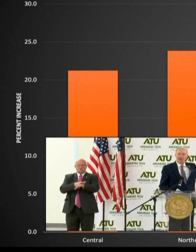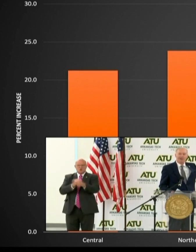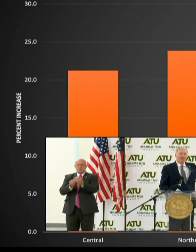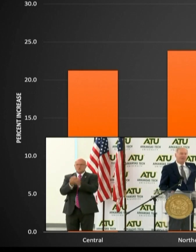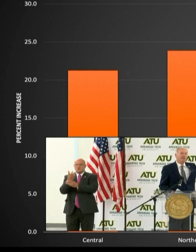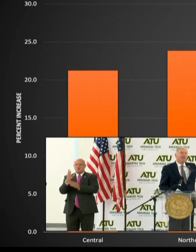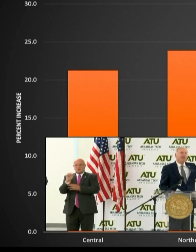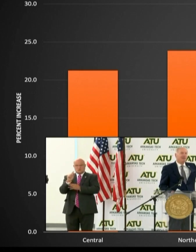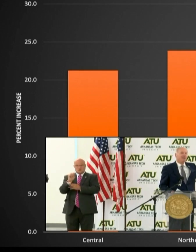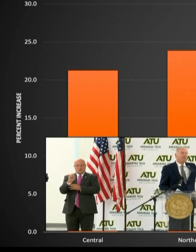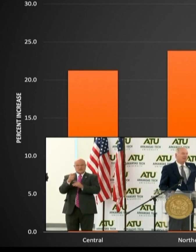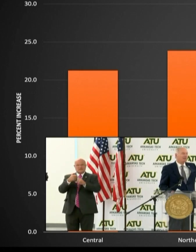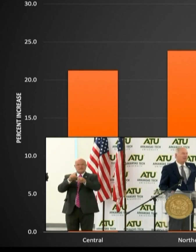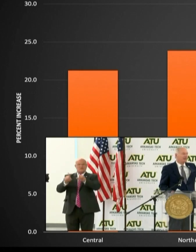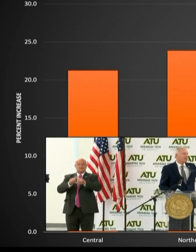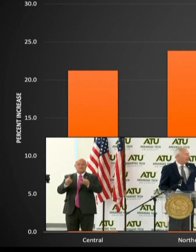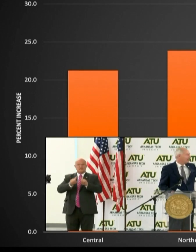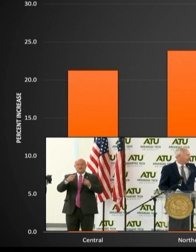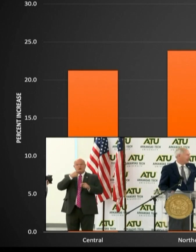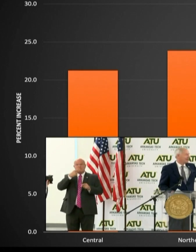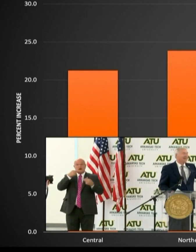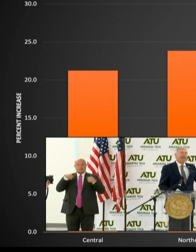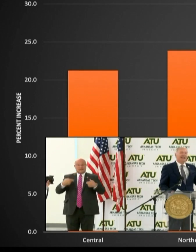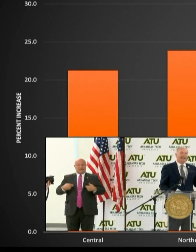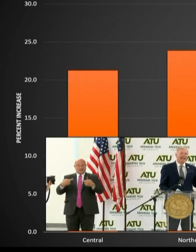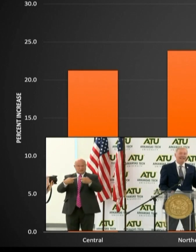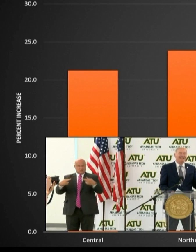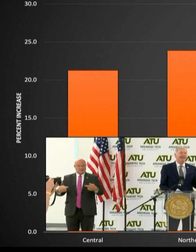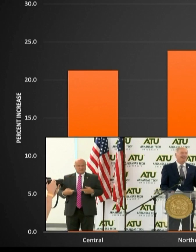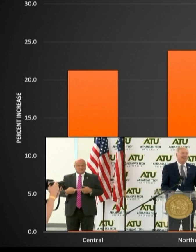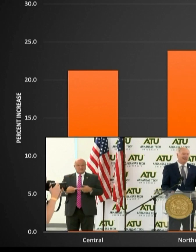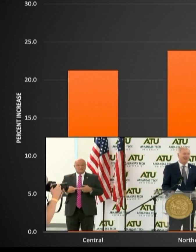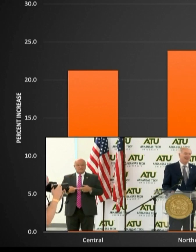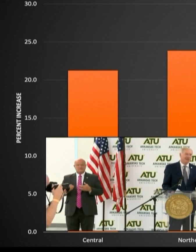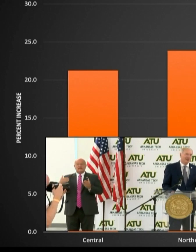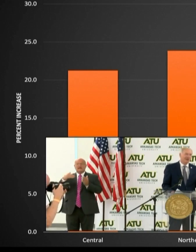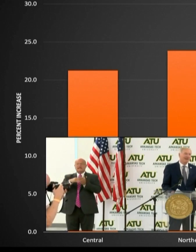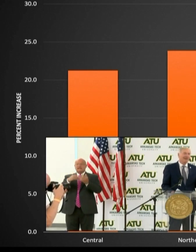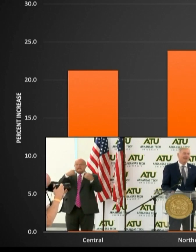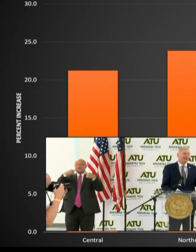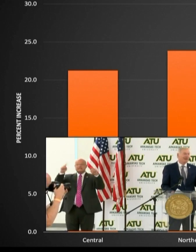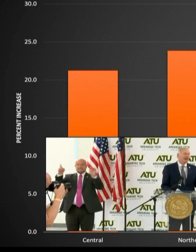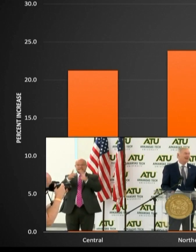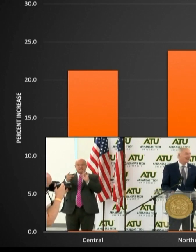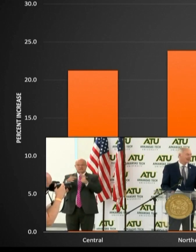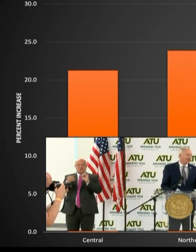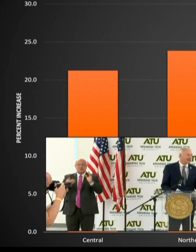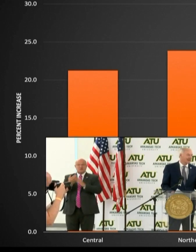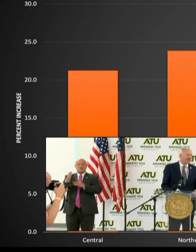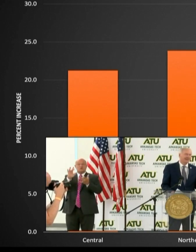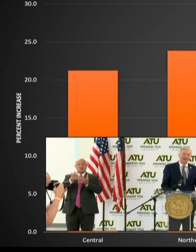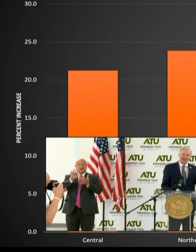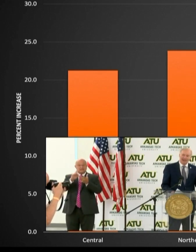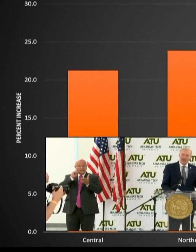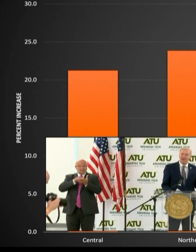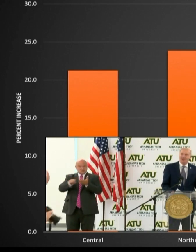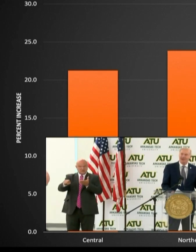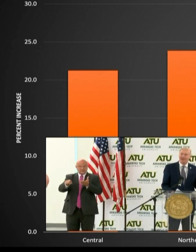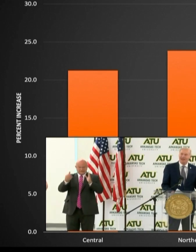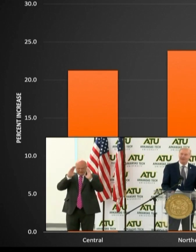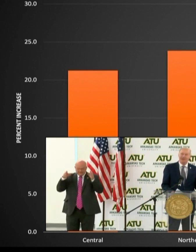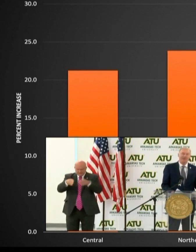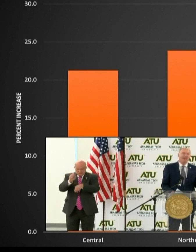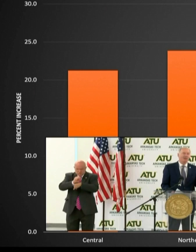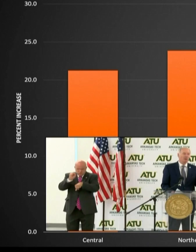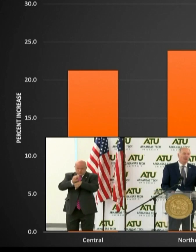growth rates of the different public health regions. Again, a success story that through contact tracing,